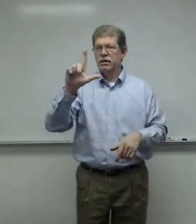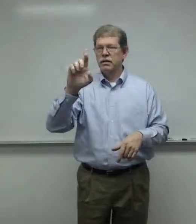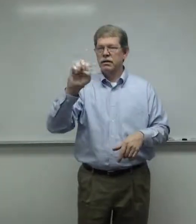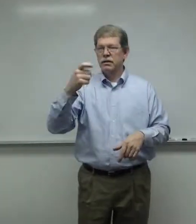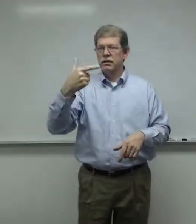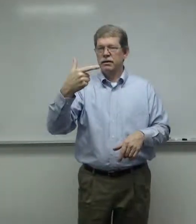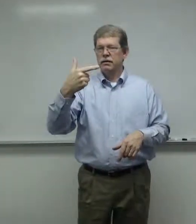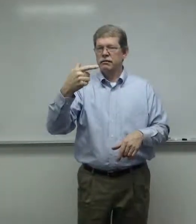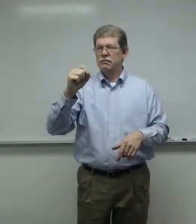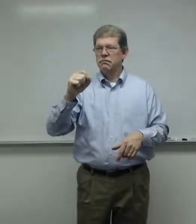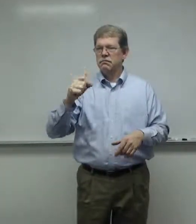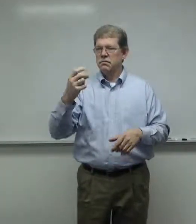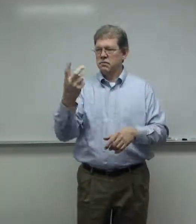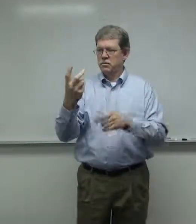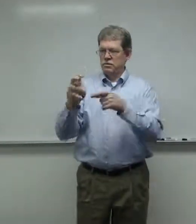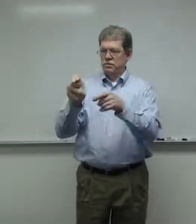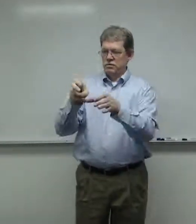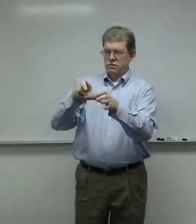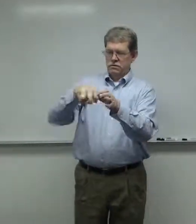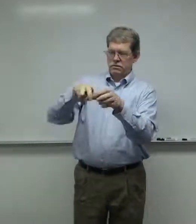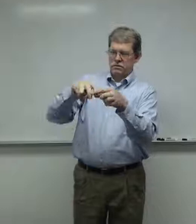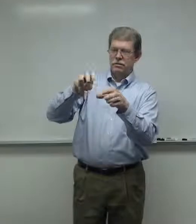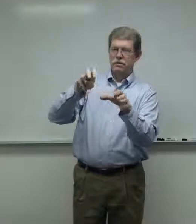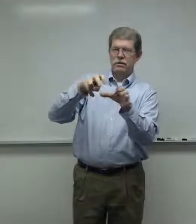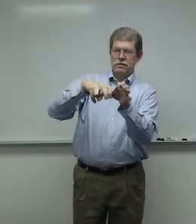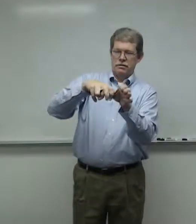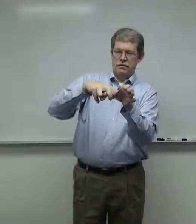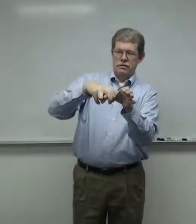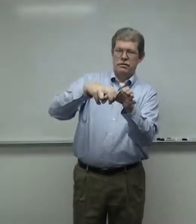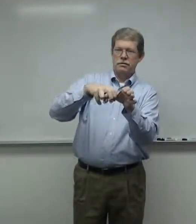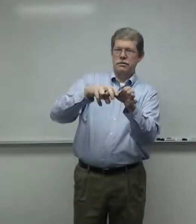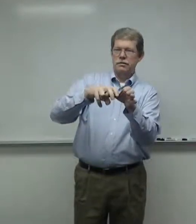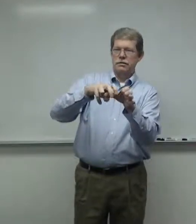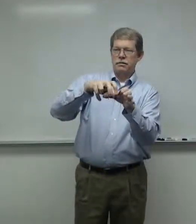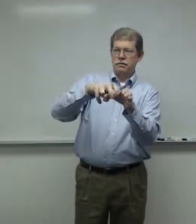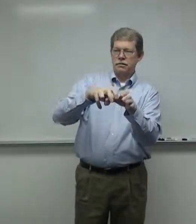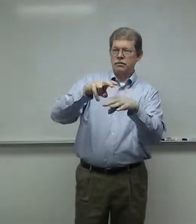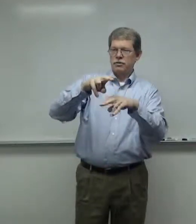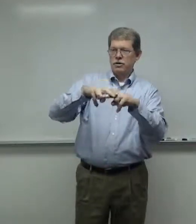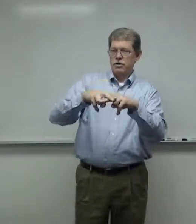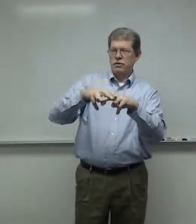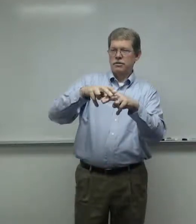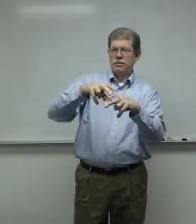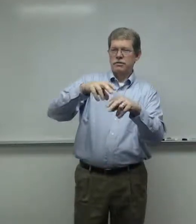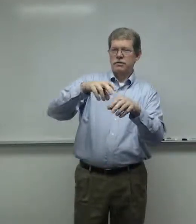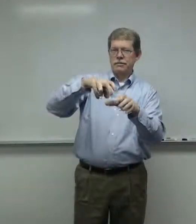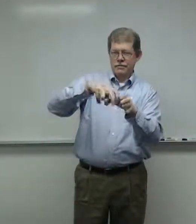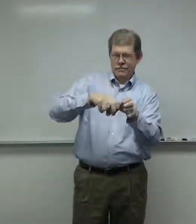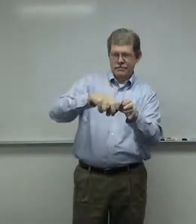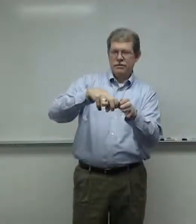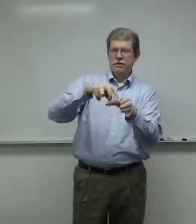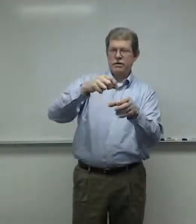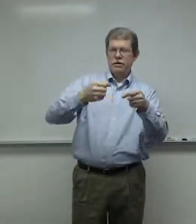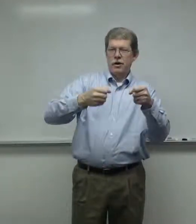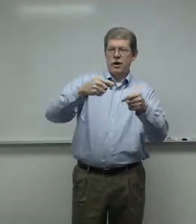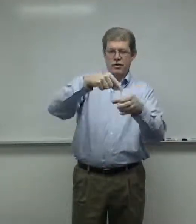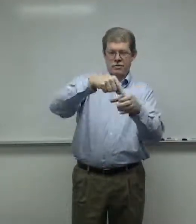See, you can kind of use these two fingers as legs, and so these legs are seated. They're